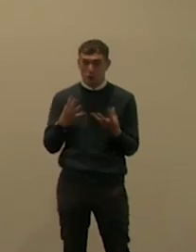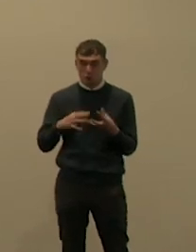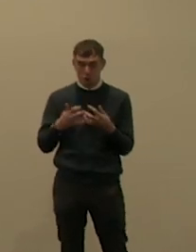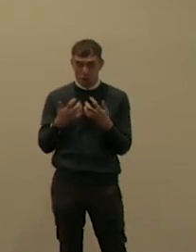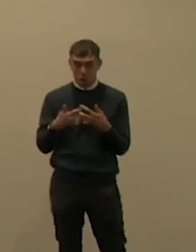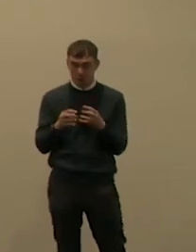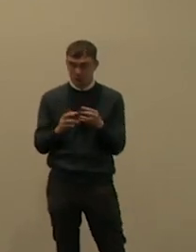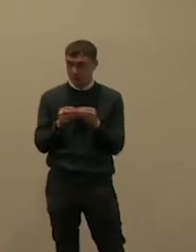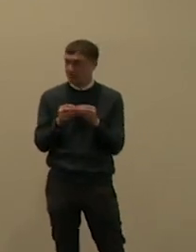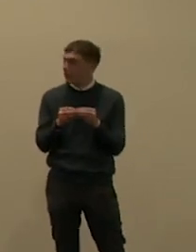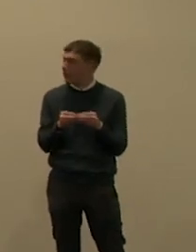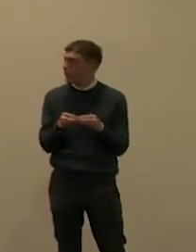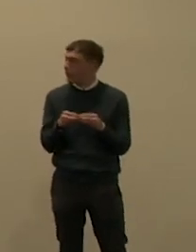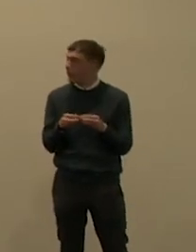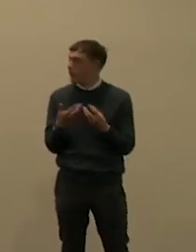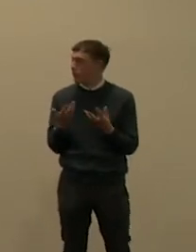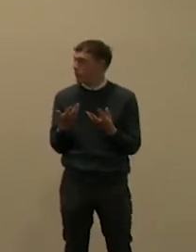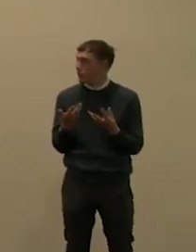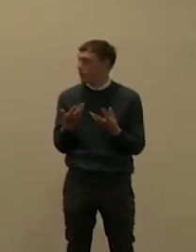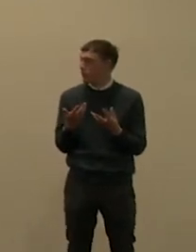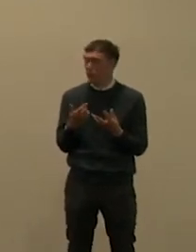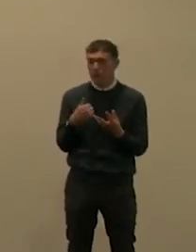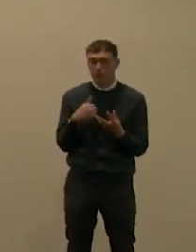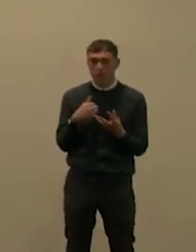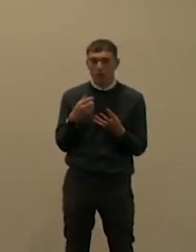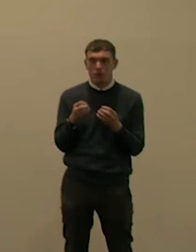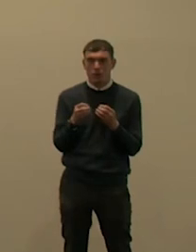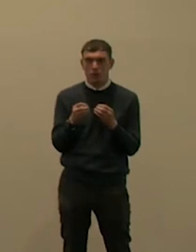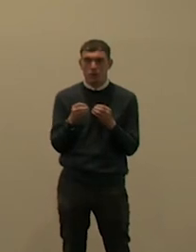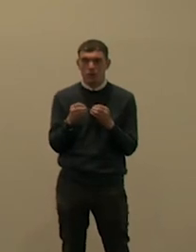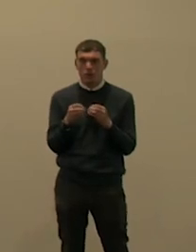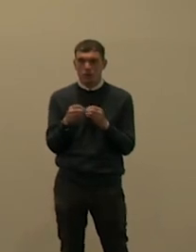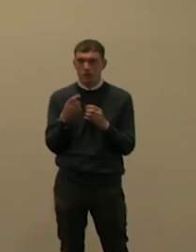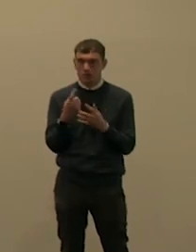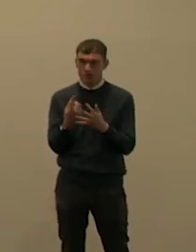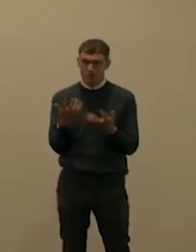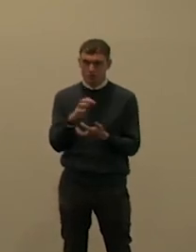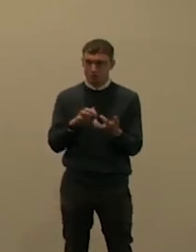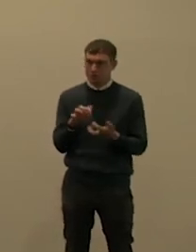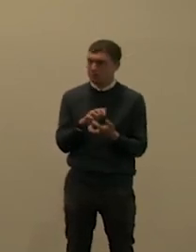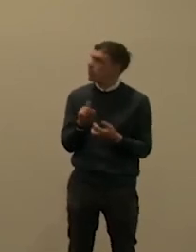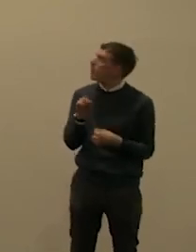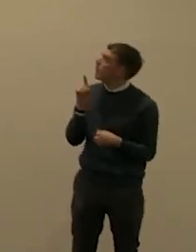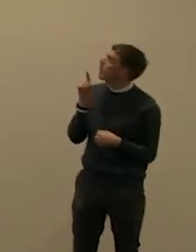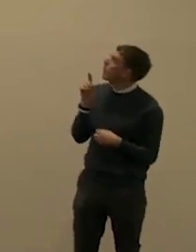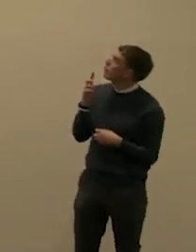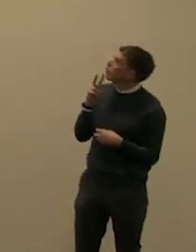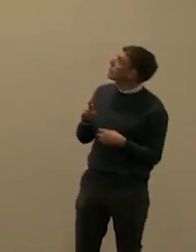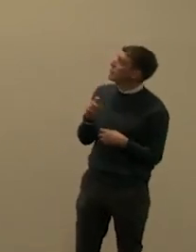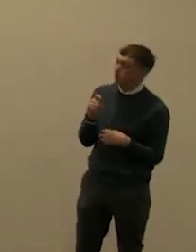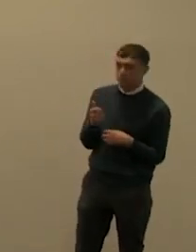configured over BGP, so the routes are propagate over BGP, and this dynamically. And you can see here in a few seconds,